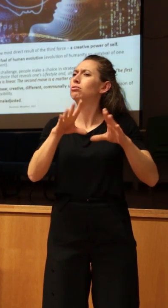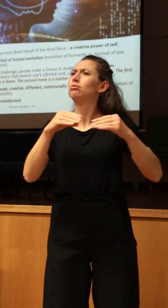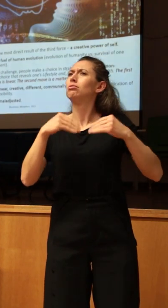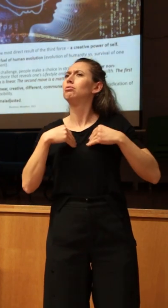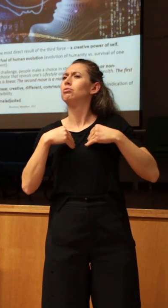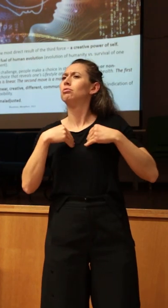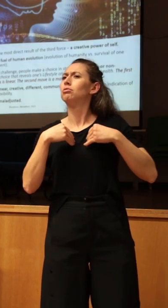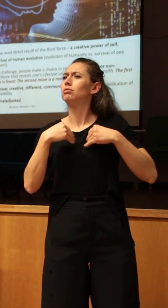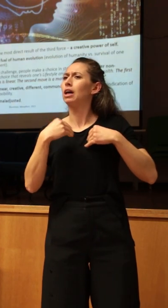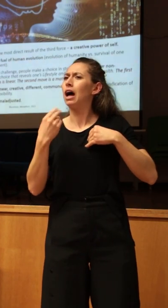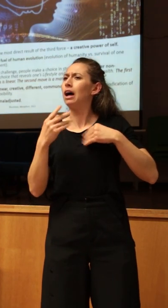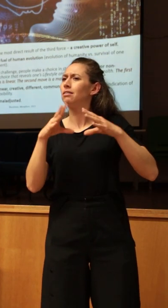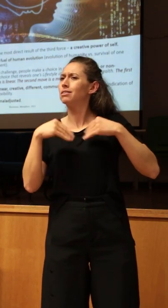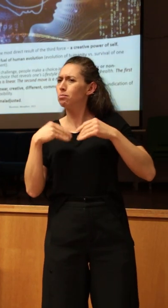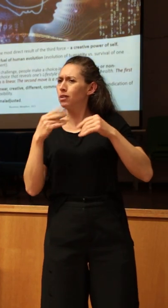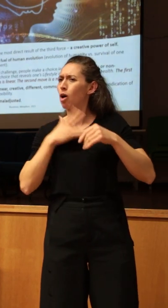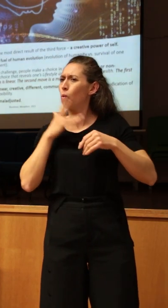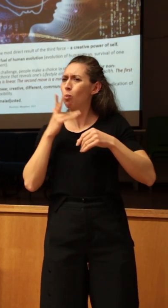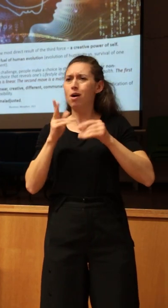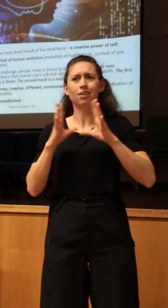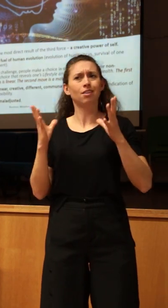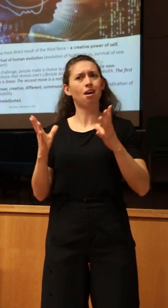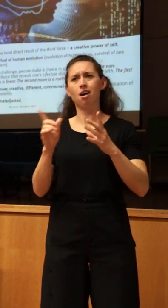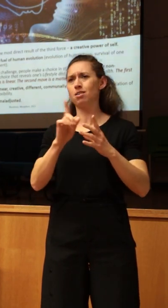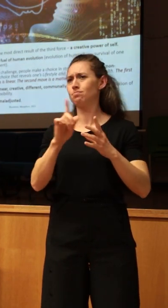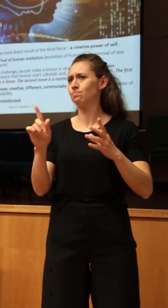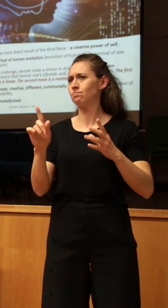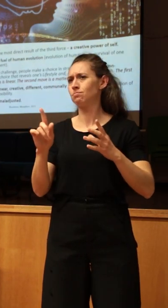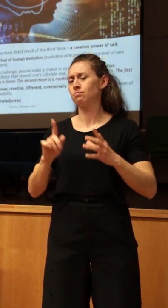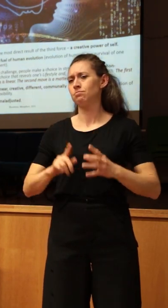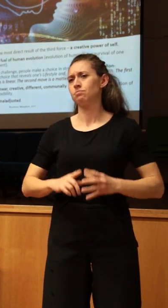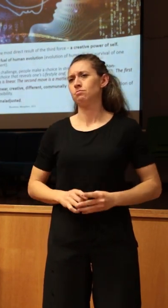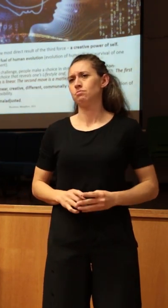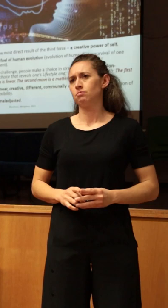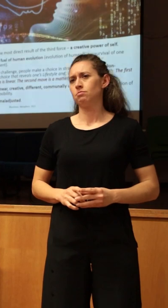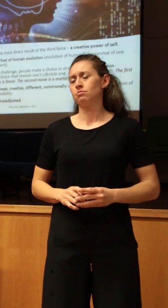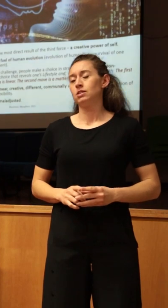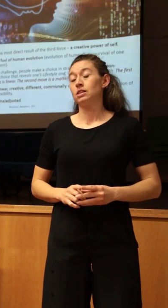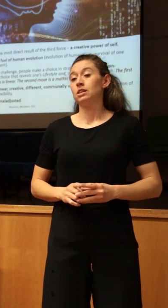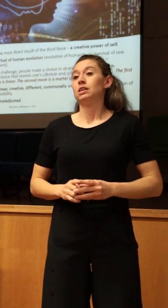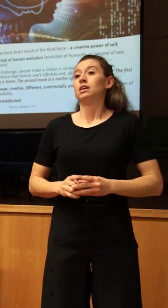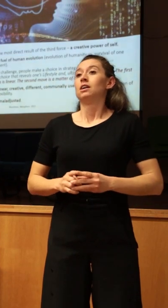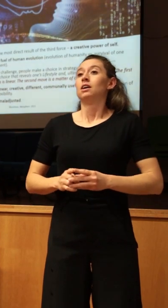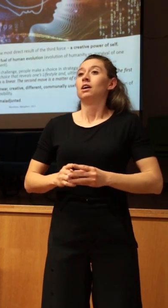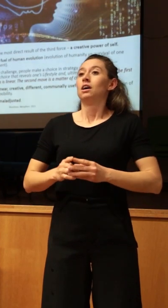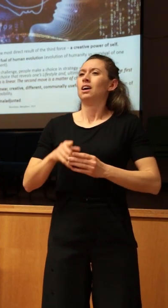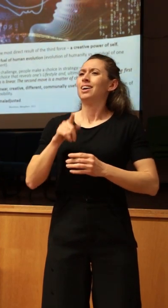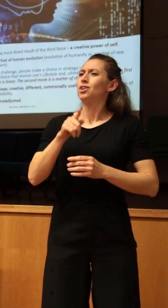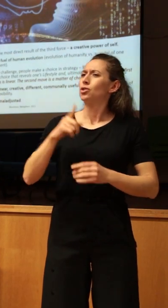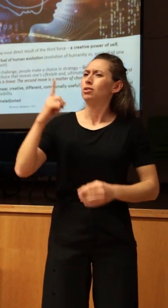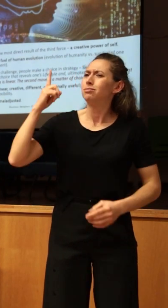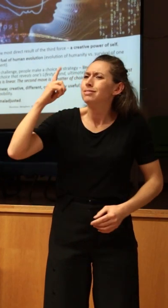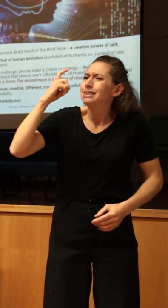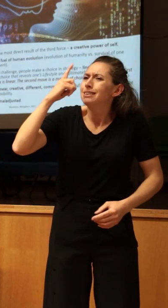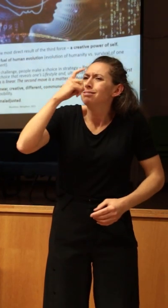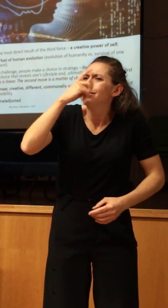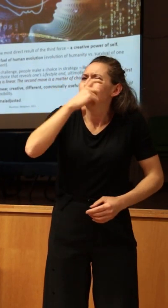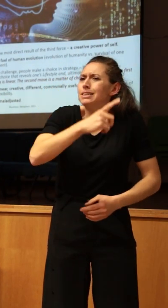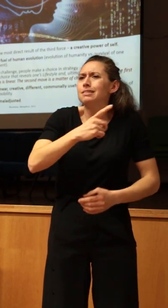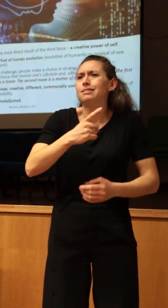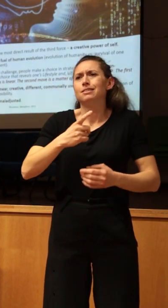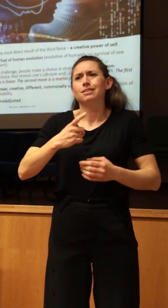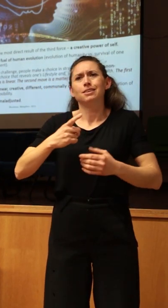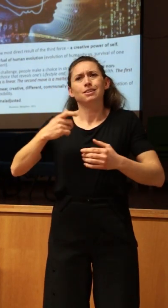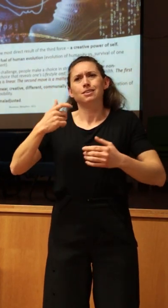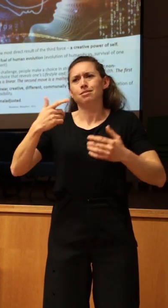la humanidad. Right. And then it's also very costly. Y es muy costoso. Very, very, very expensive. Es